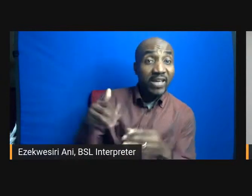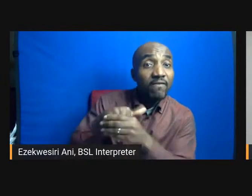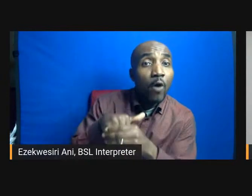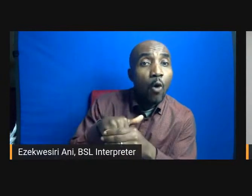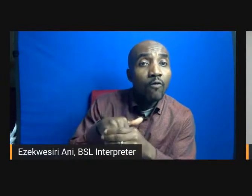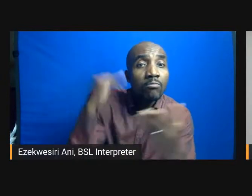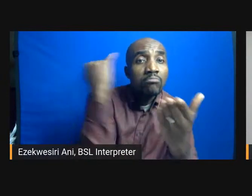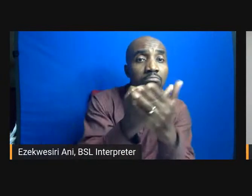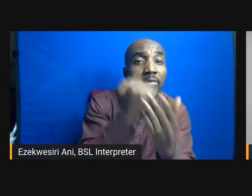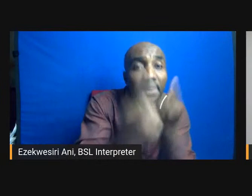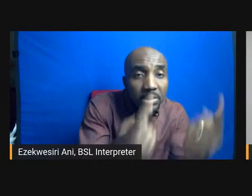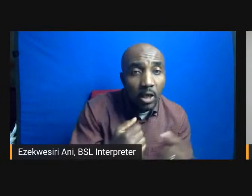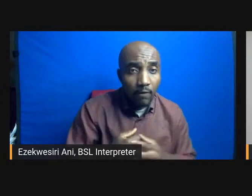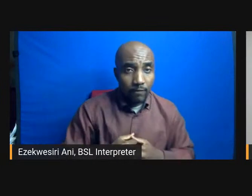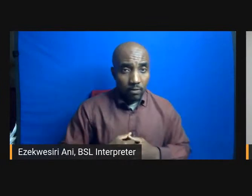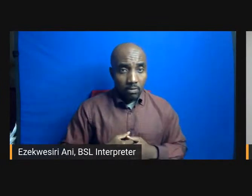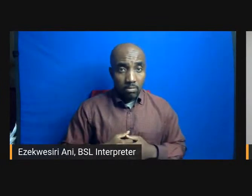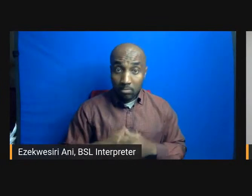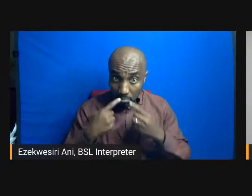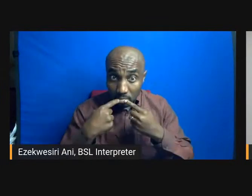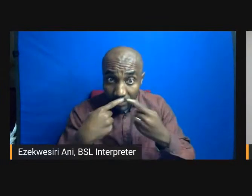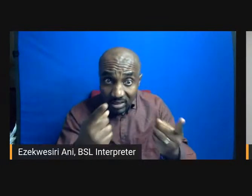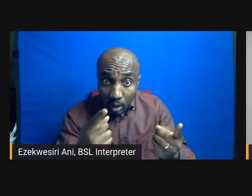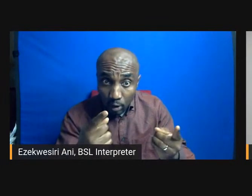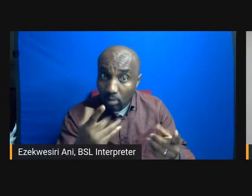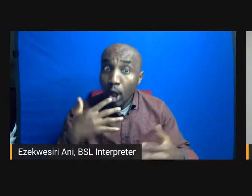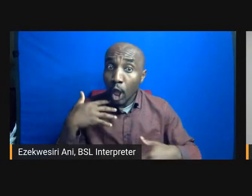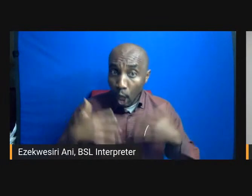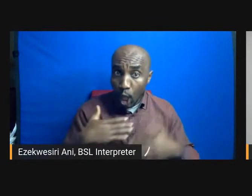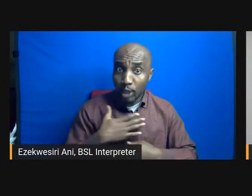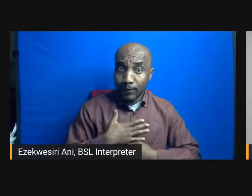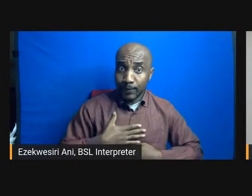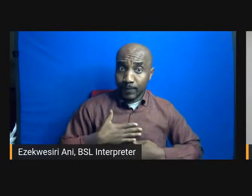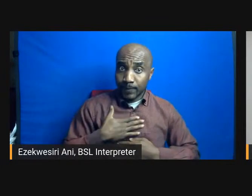Let me tell you, this hurts.